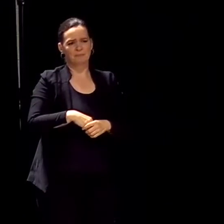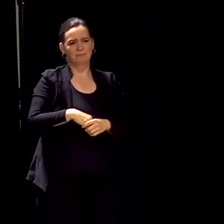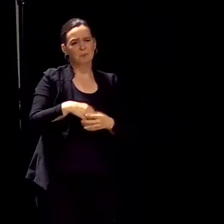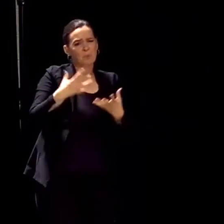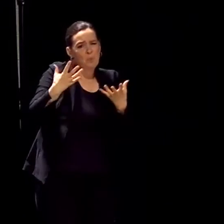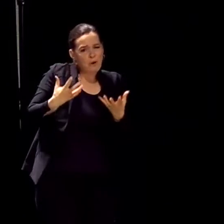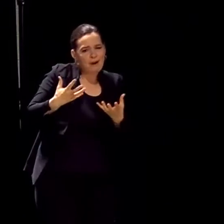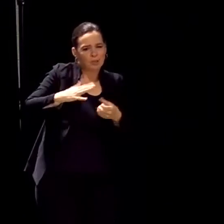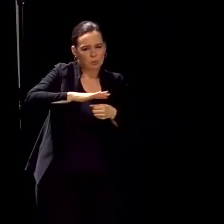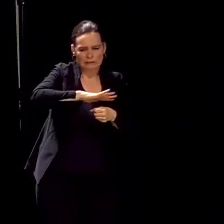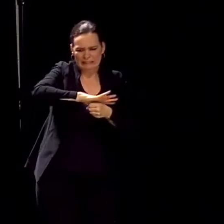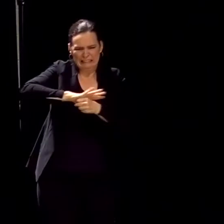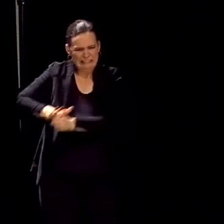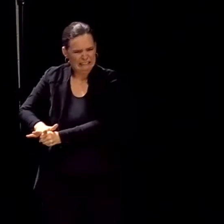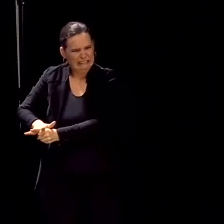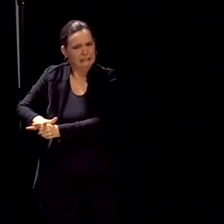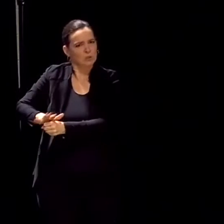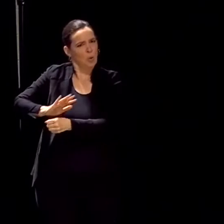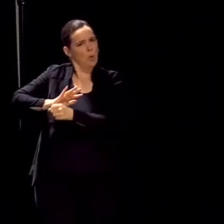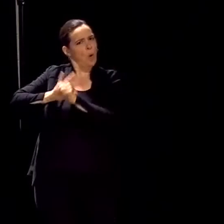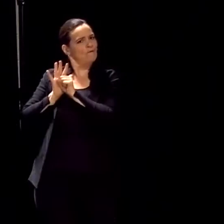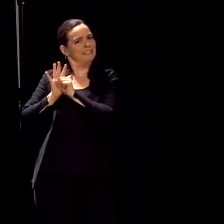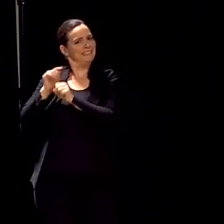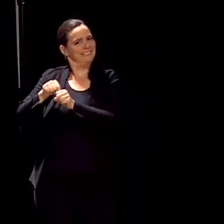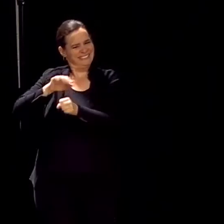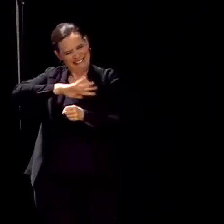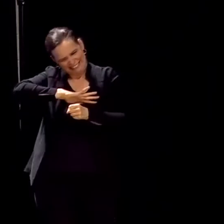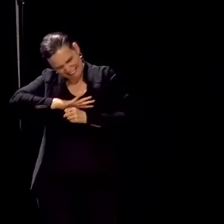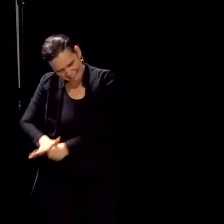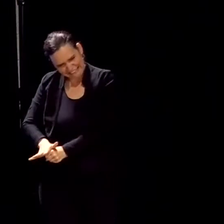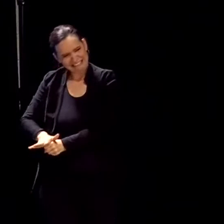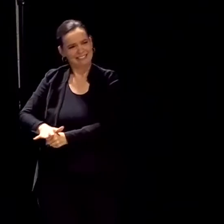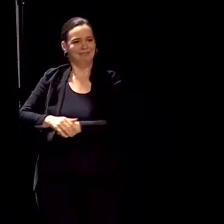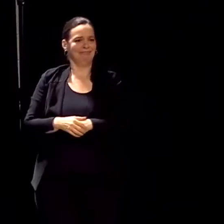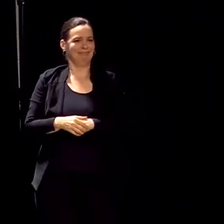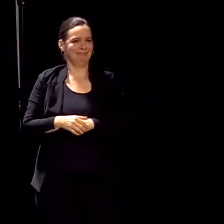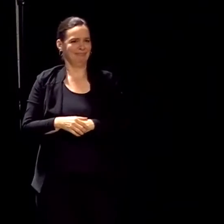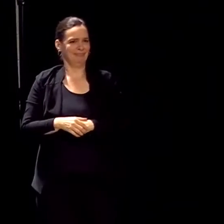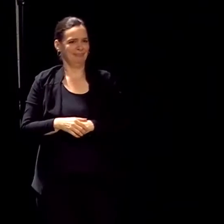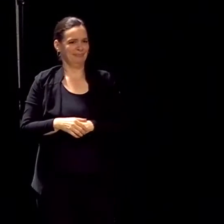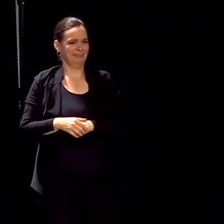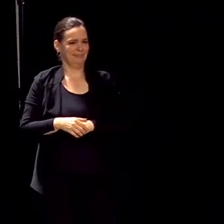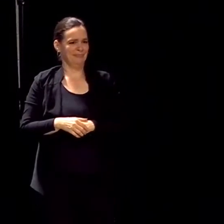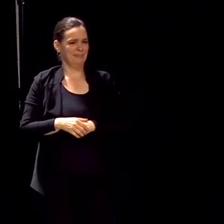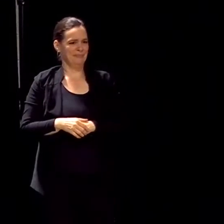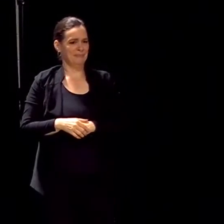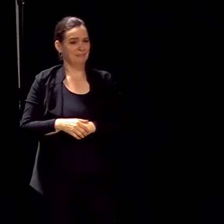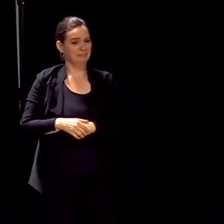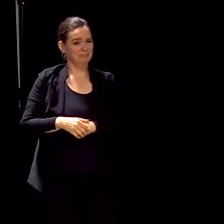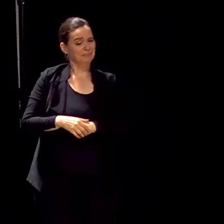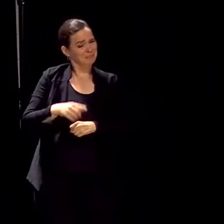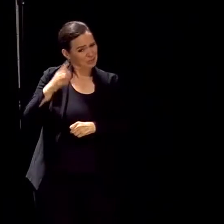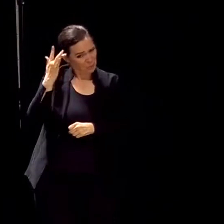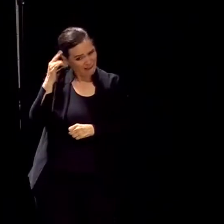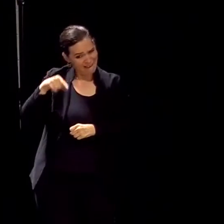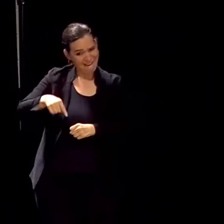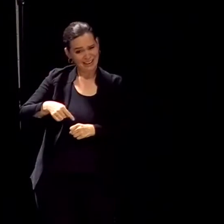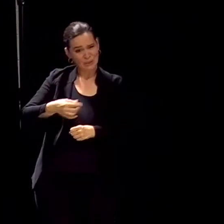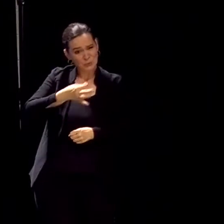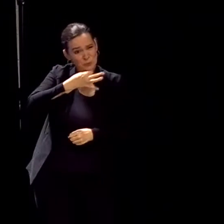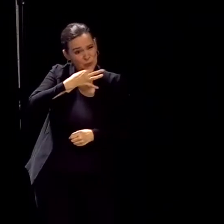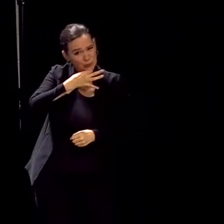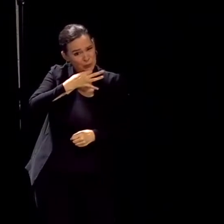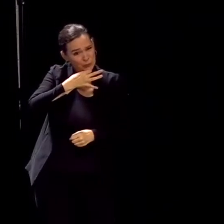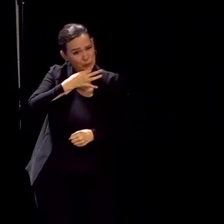Pfizer's got a great product that's very, very close to being ready. There's going to be a period of time in between when that gets out to our